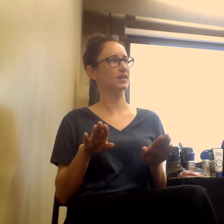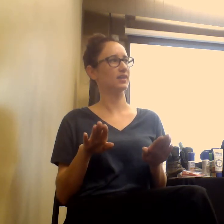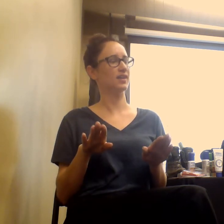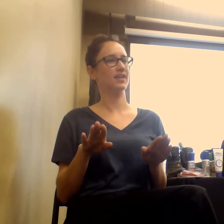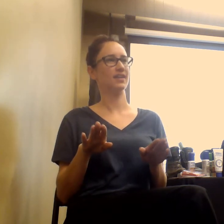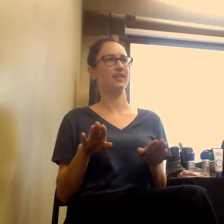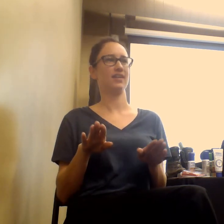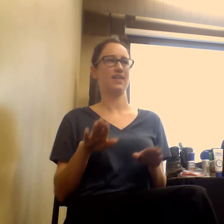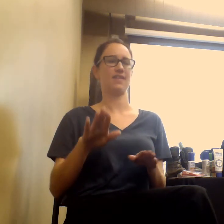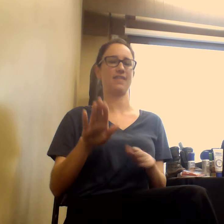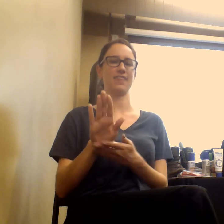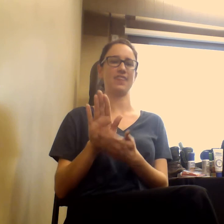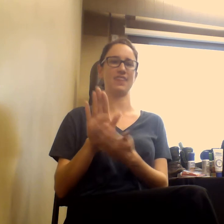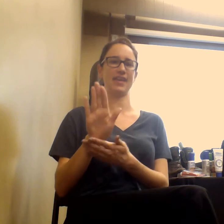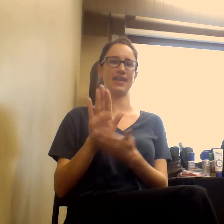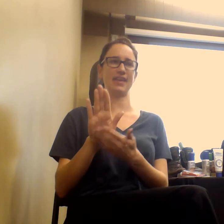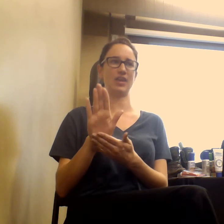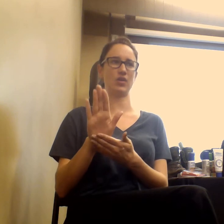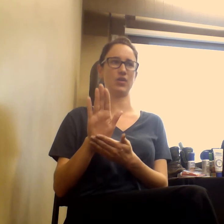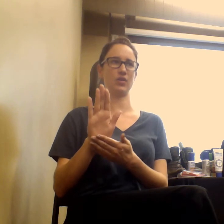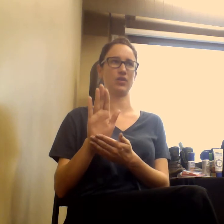groove. It's actually